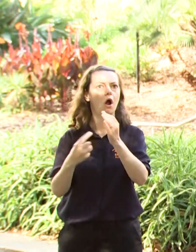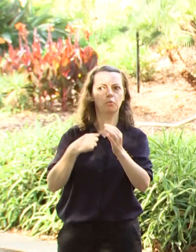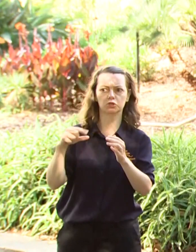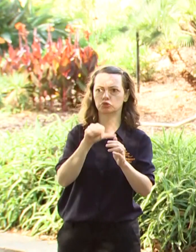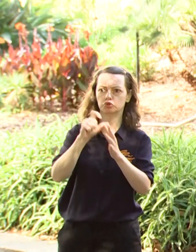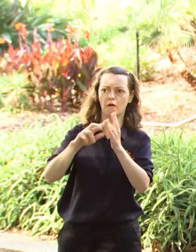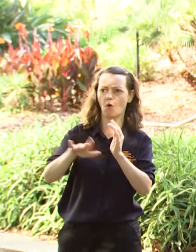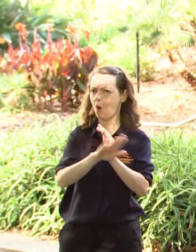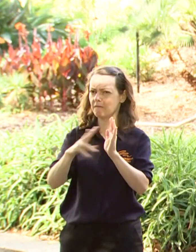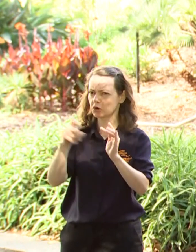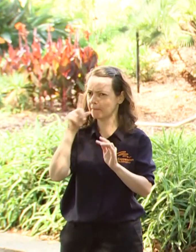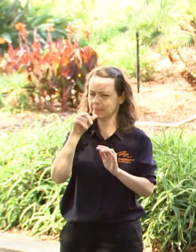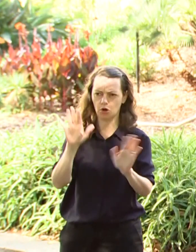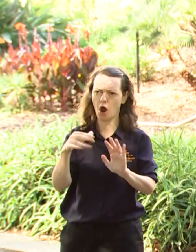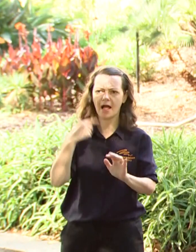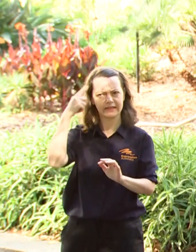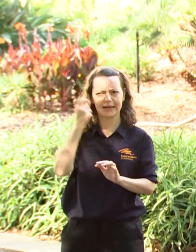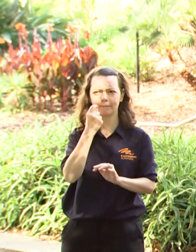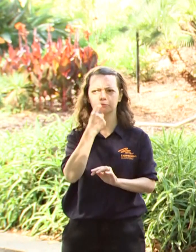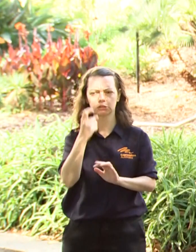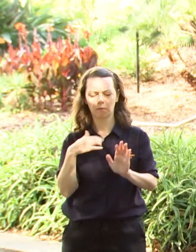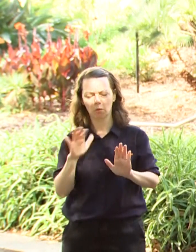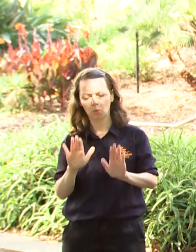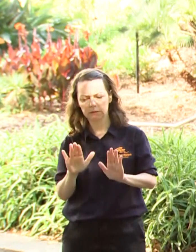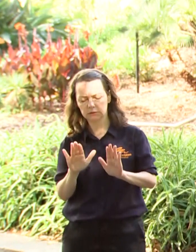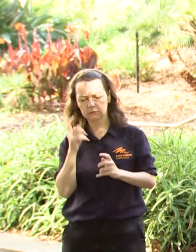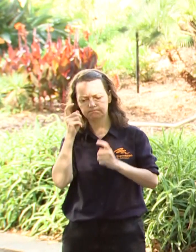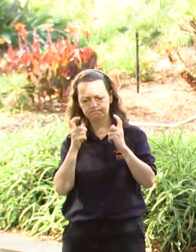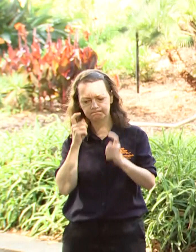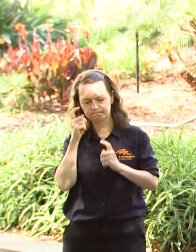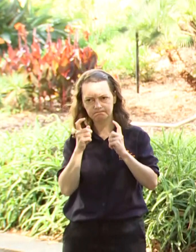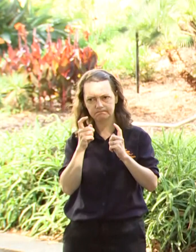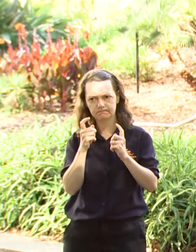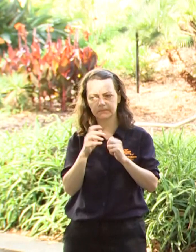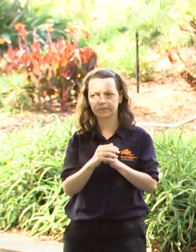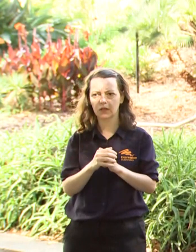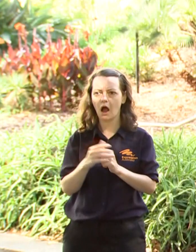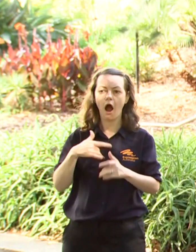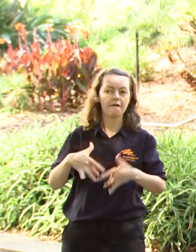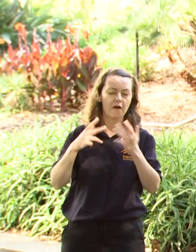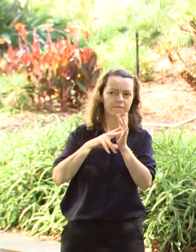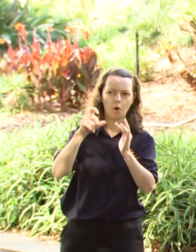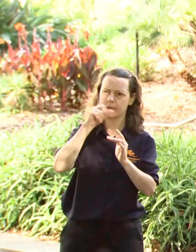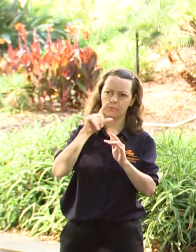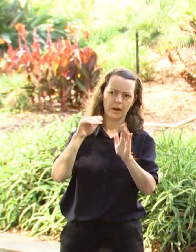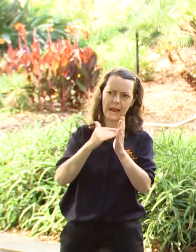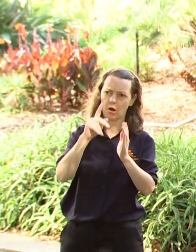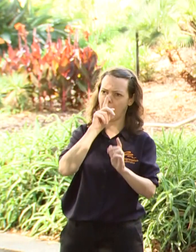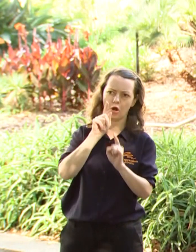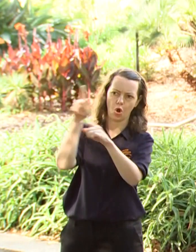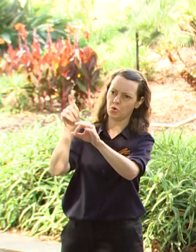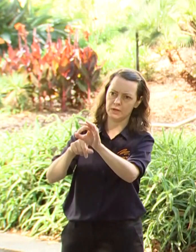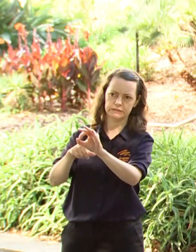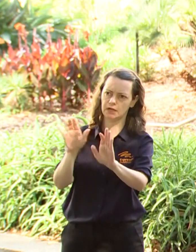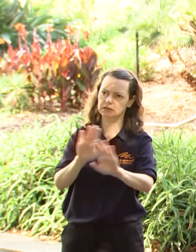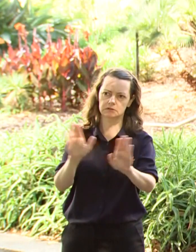confirm that, not just for Victorians who might be wanting to go to Queensland, that won't be possible. I wouldn't have thought, and